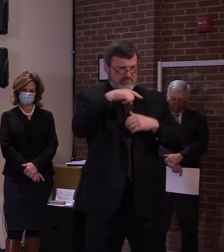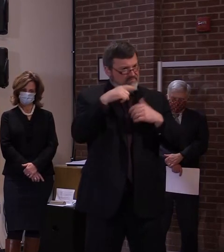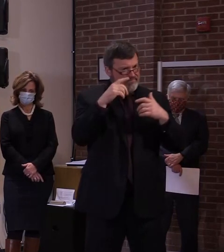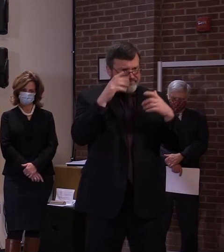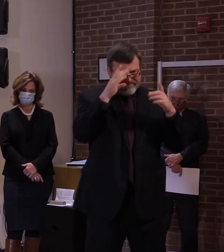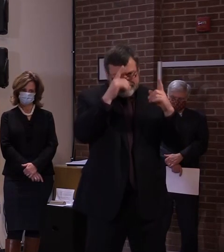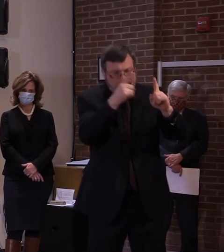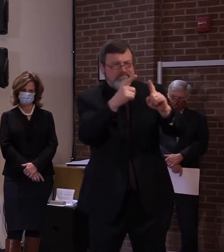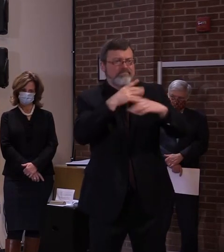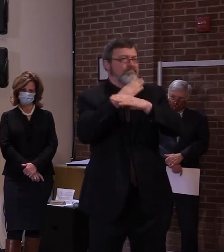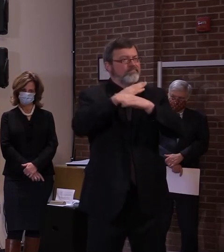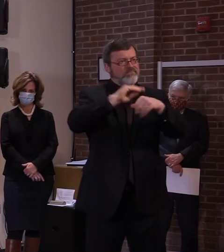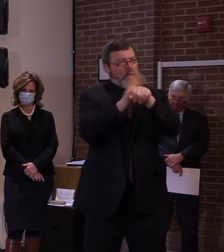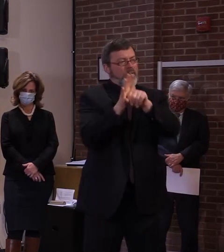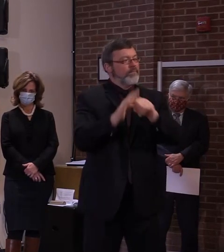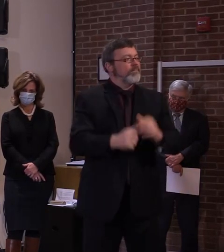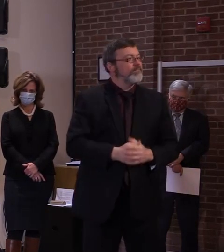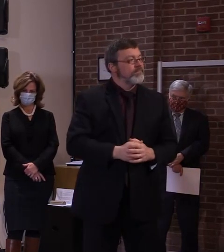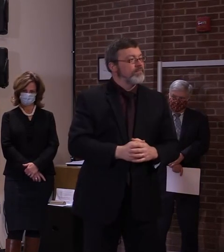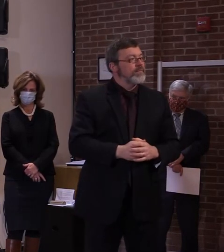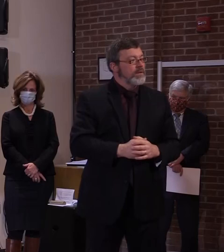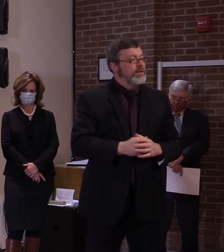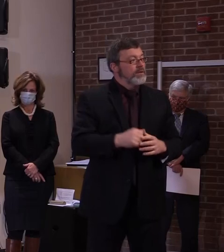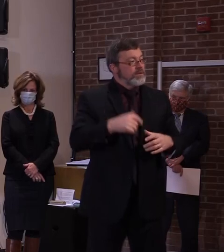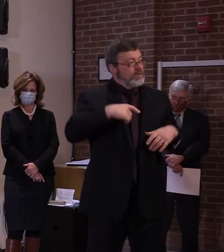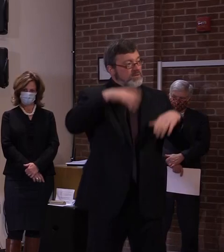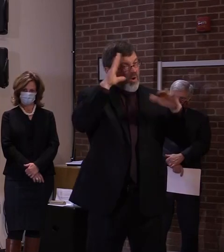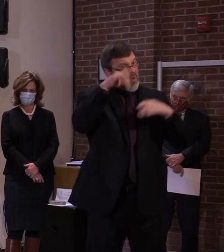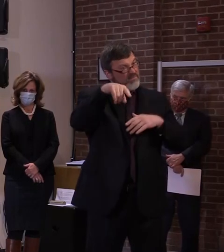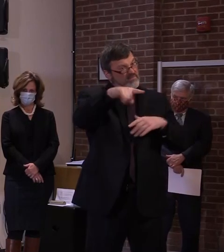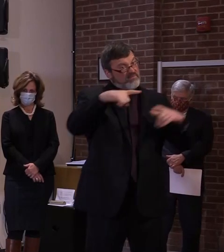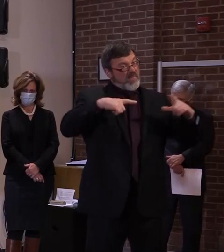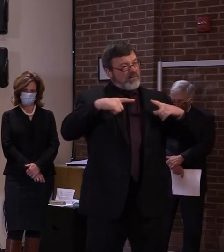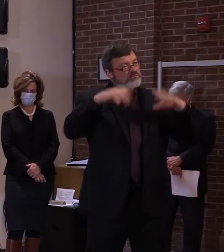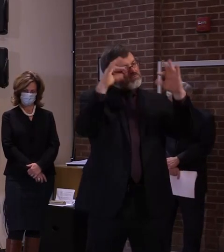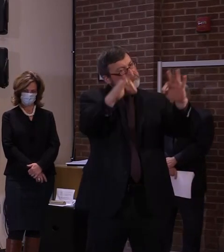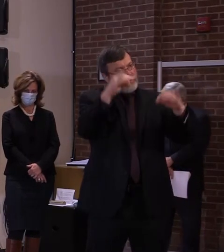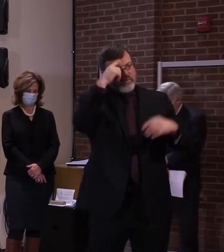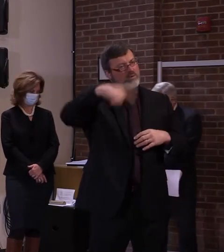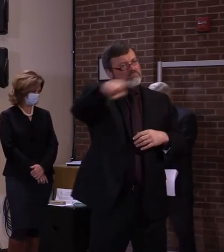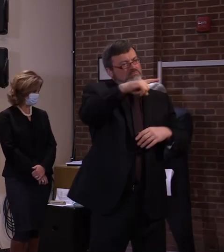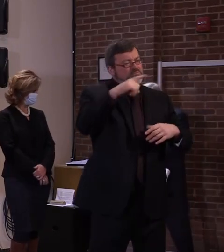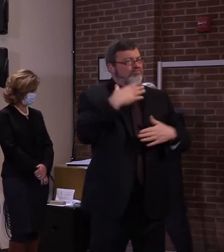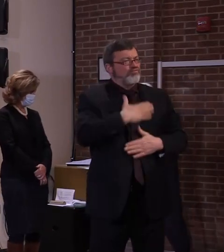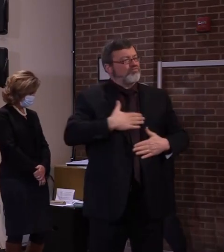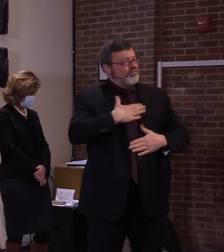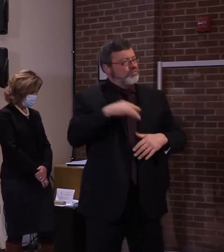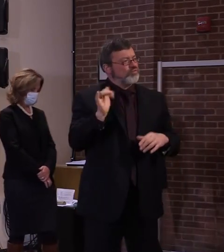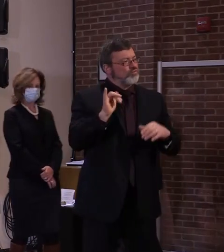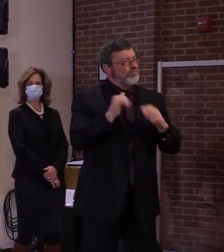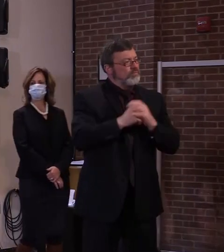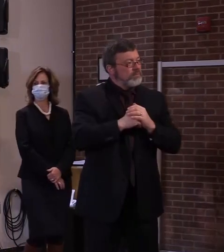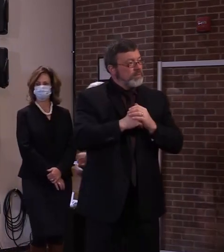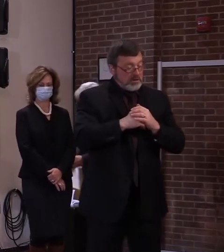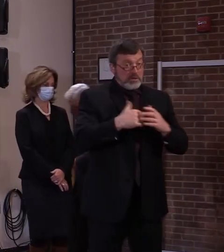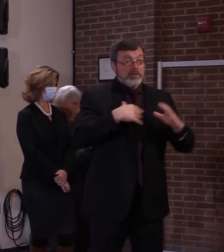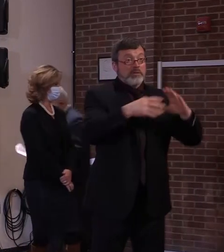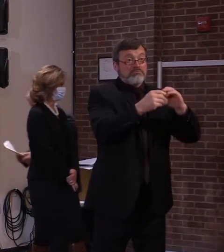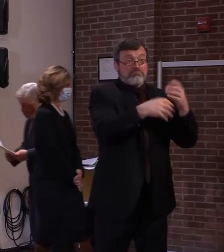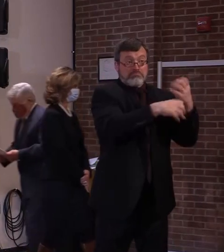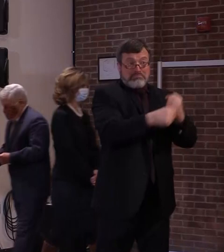hope everyone has a very restful and enjoyable holiday season. That concludes my update. I'll now turn it over to Secretary Smith.